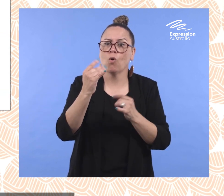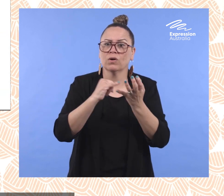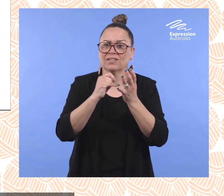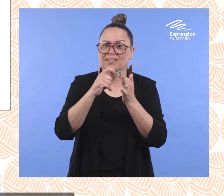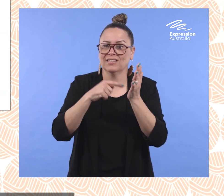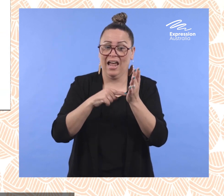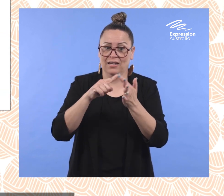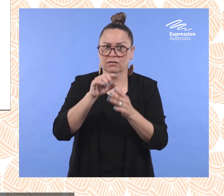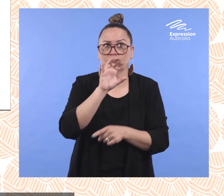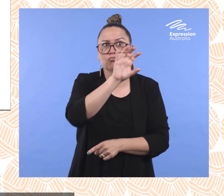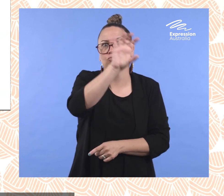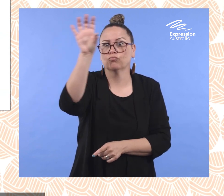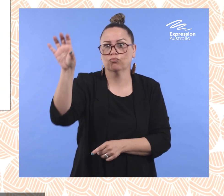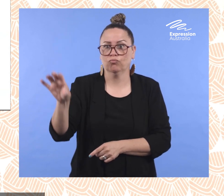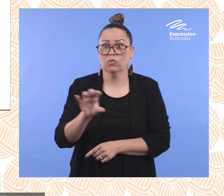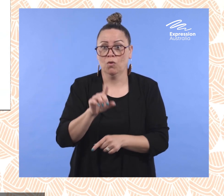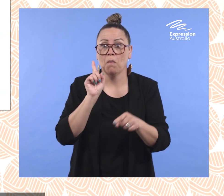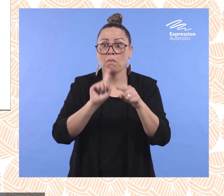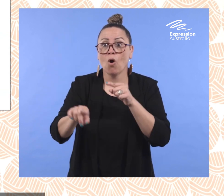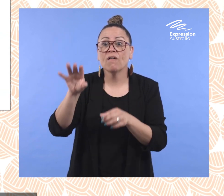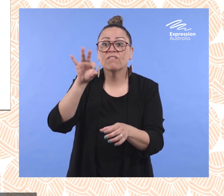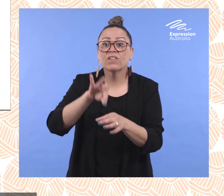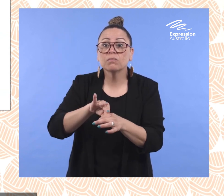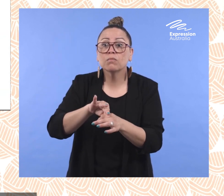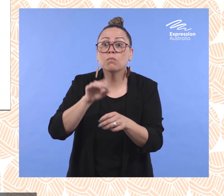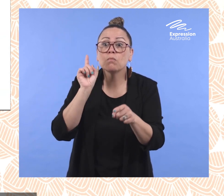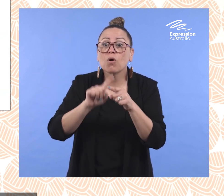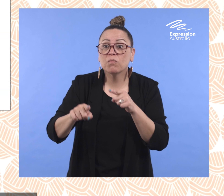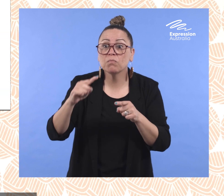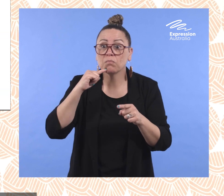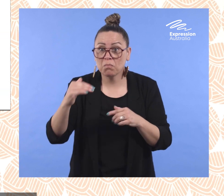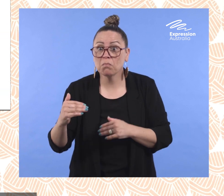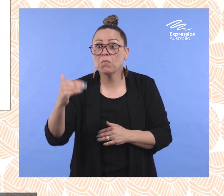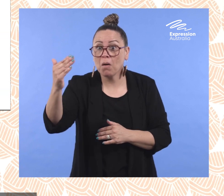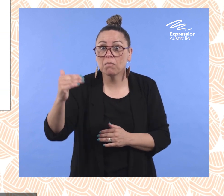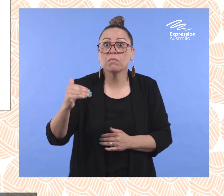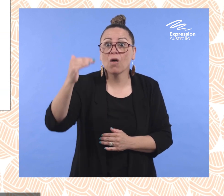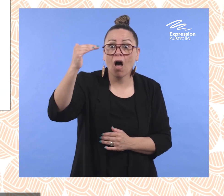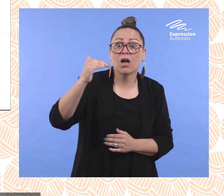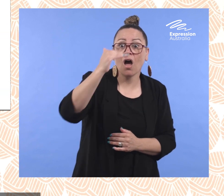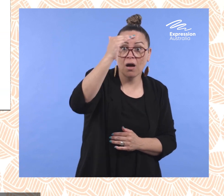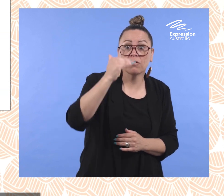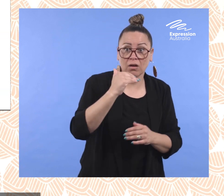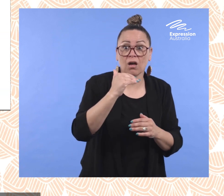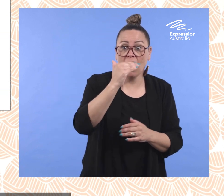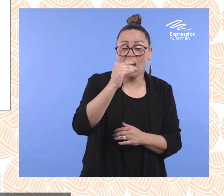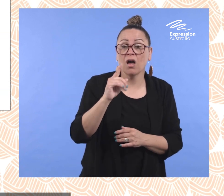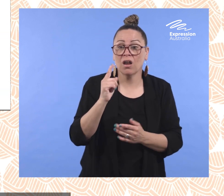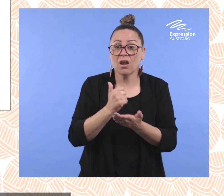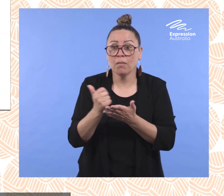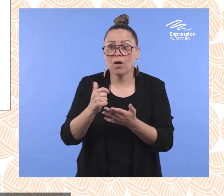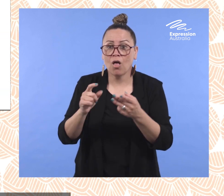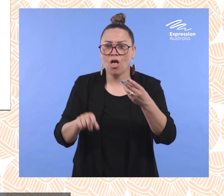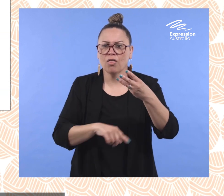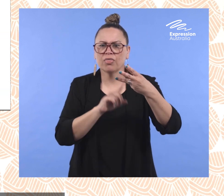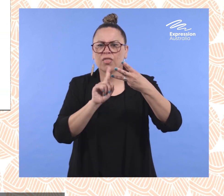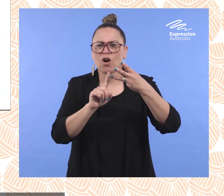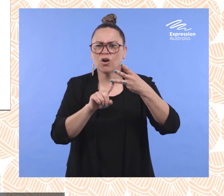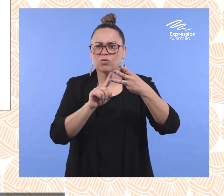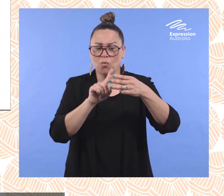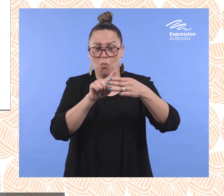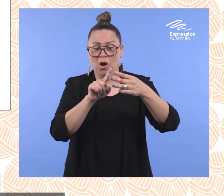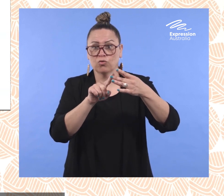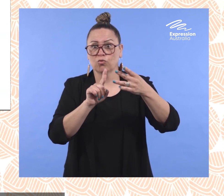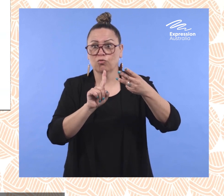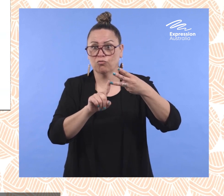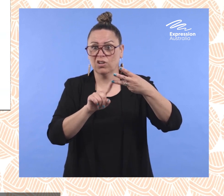had a majority of voters, but they've been scenario 3, they haven't had a majority in at least